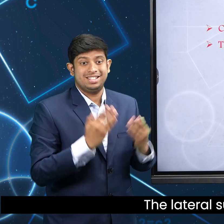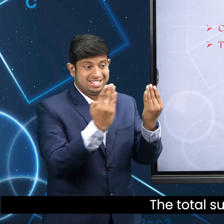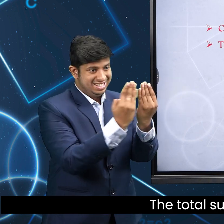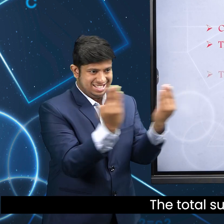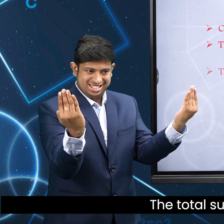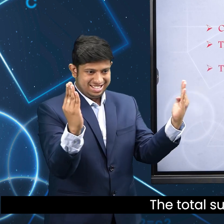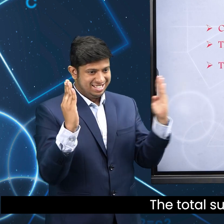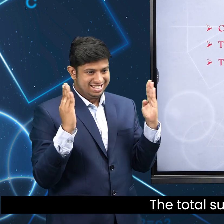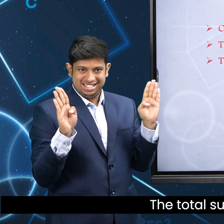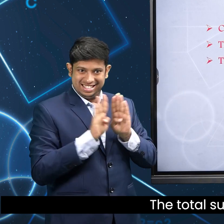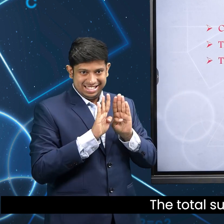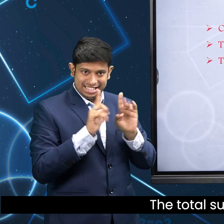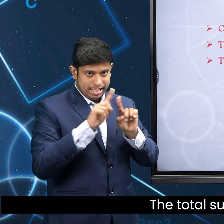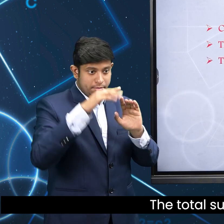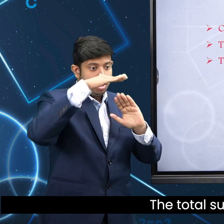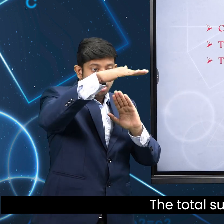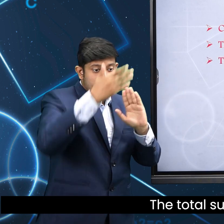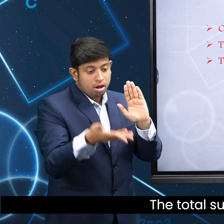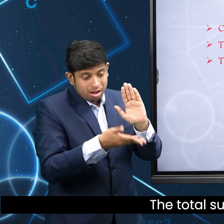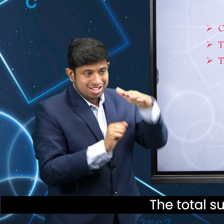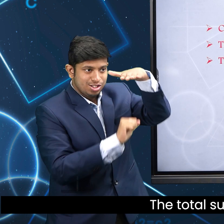the total surface area of a cuboid,